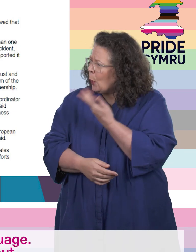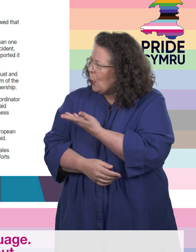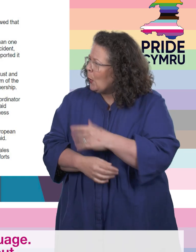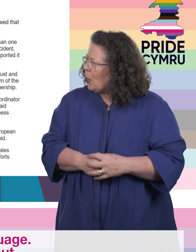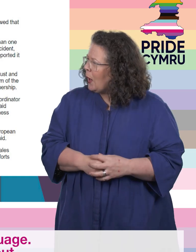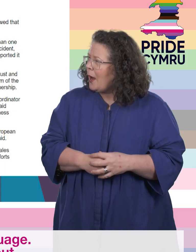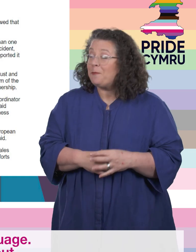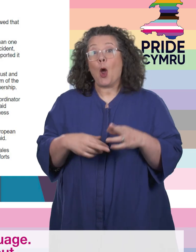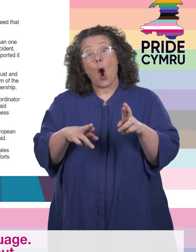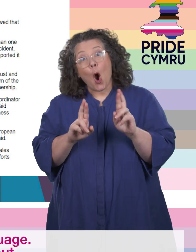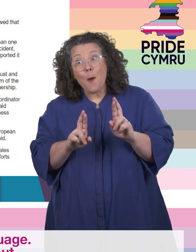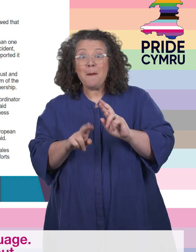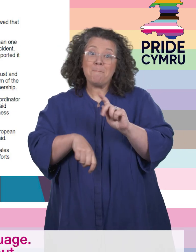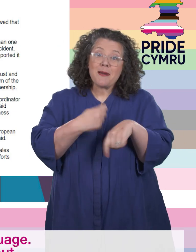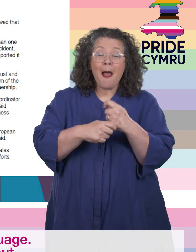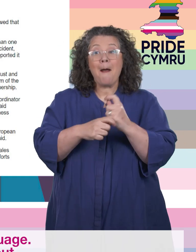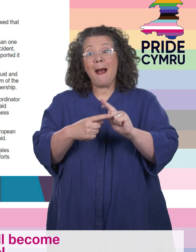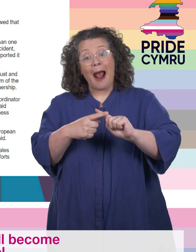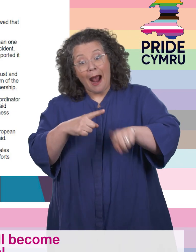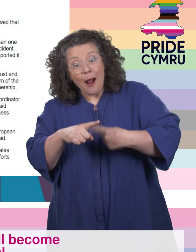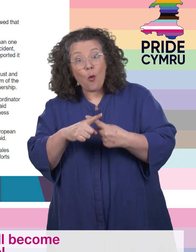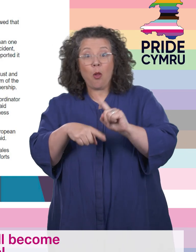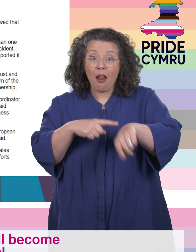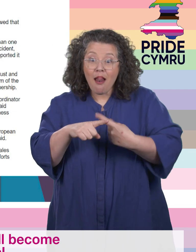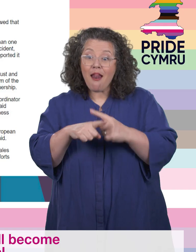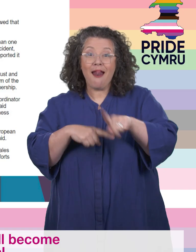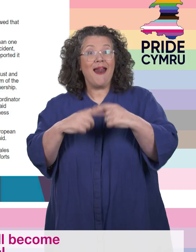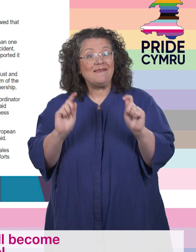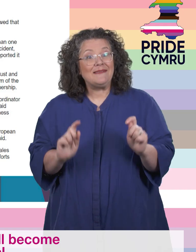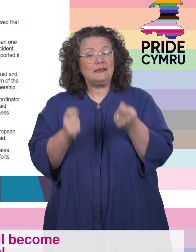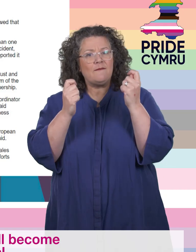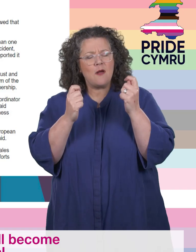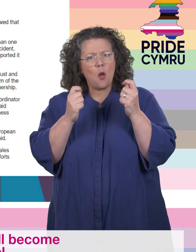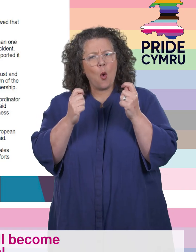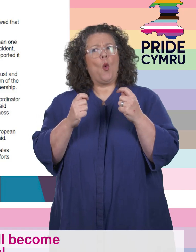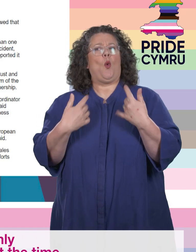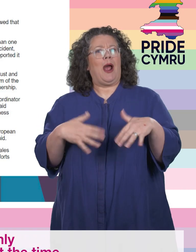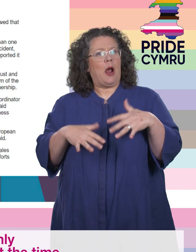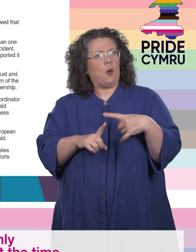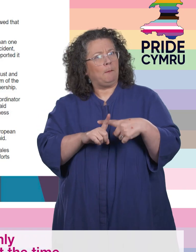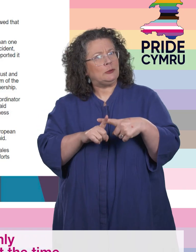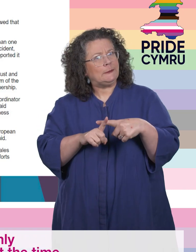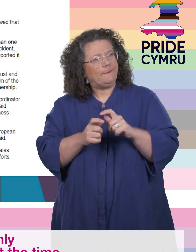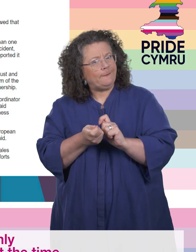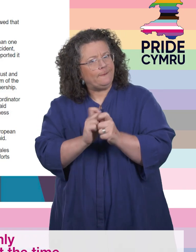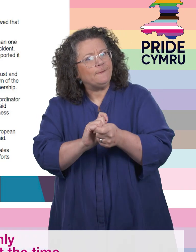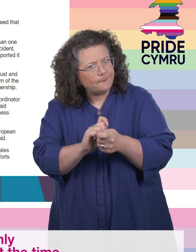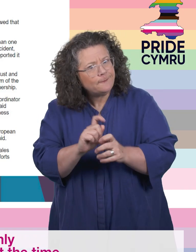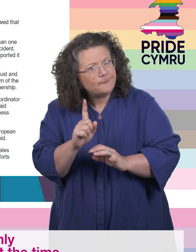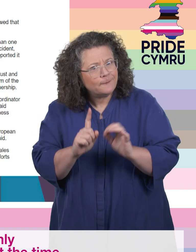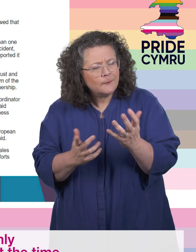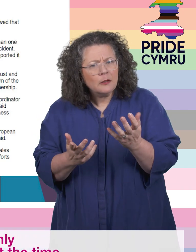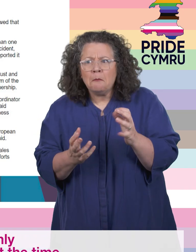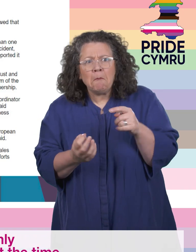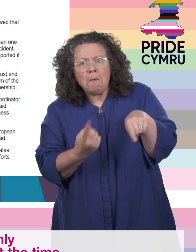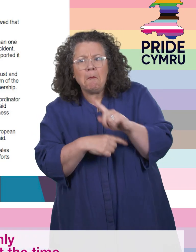of talks about, and it says it hopes it will become an annual festival. That was really only the big sort